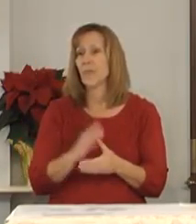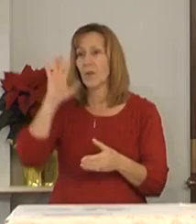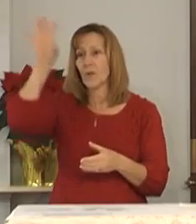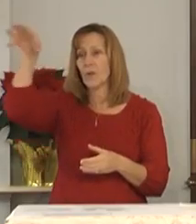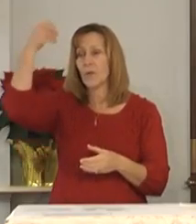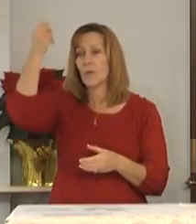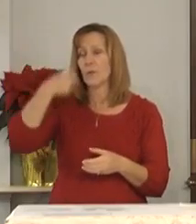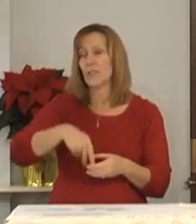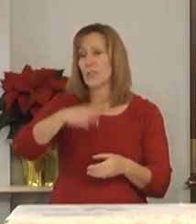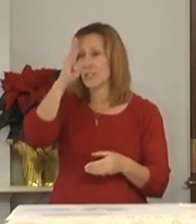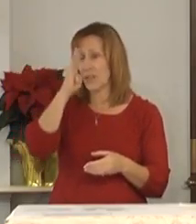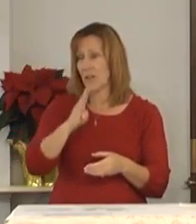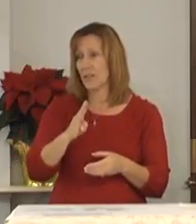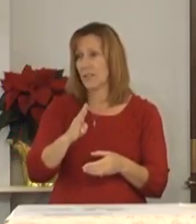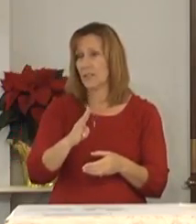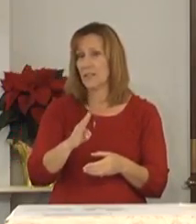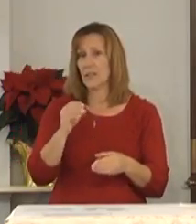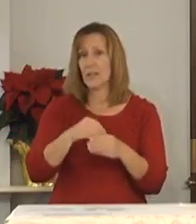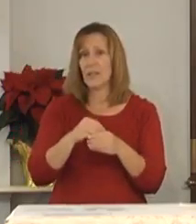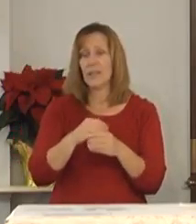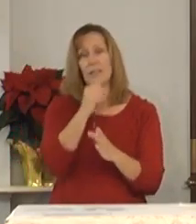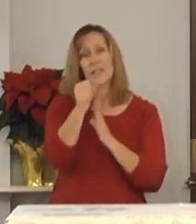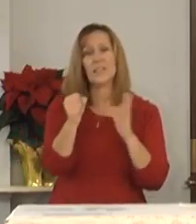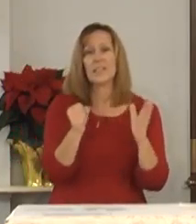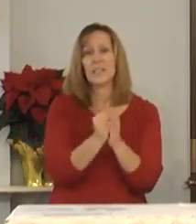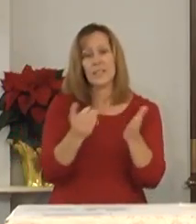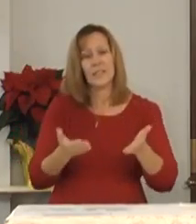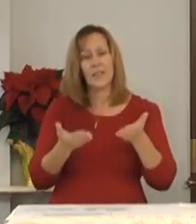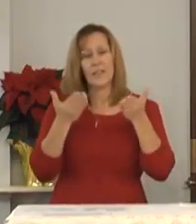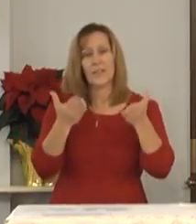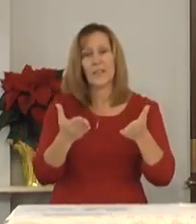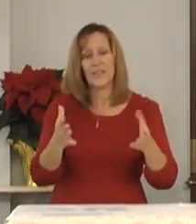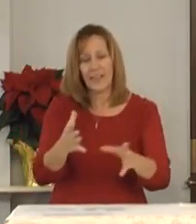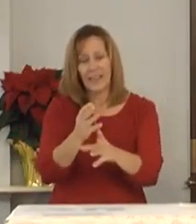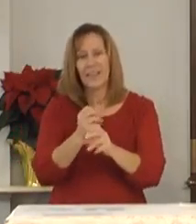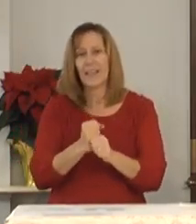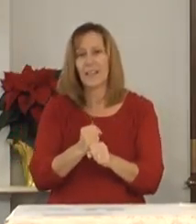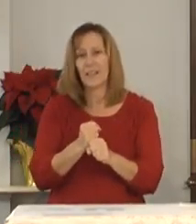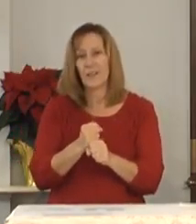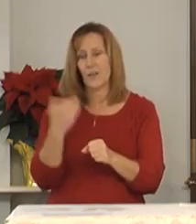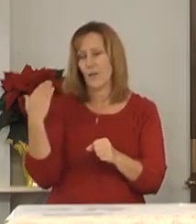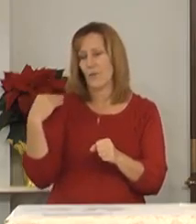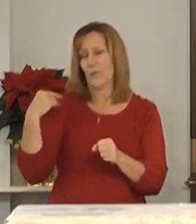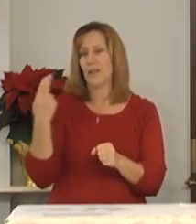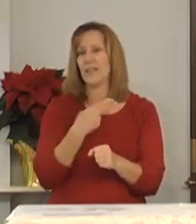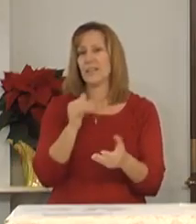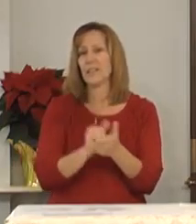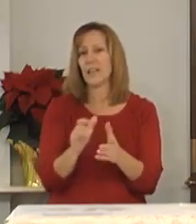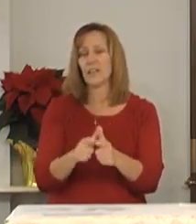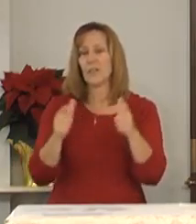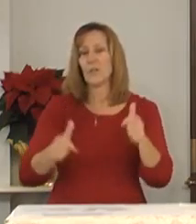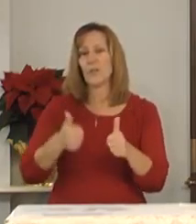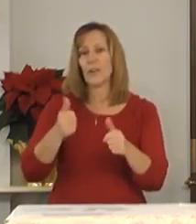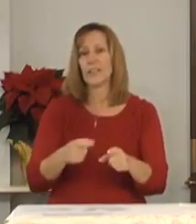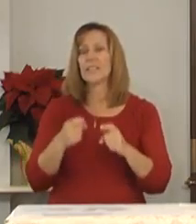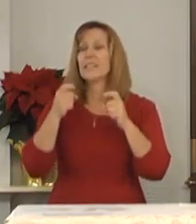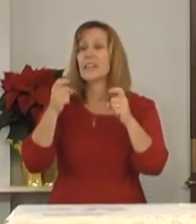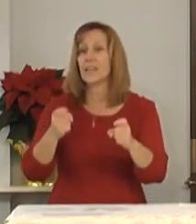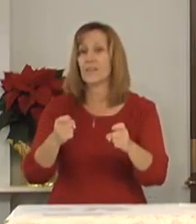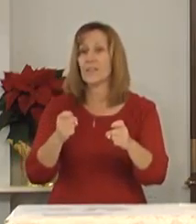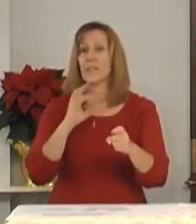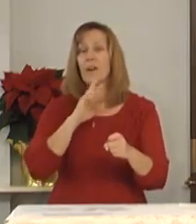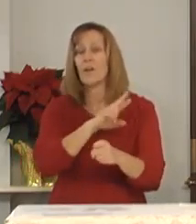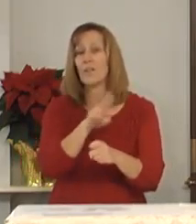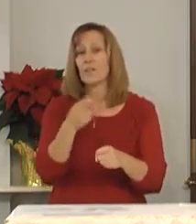Gracious God, in this season of giving and getting, remind us that the greatest gifts